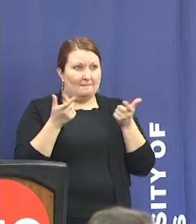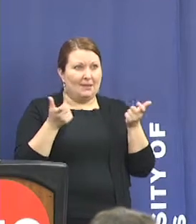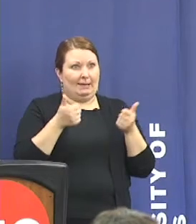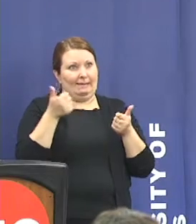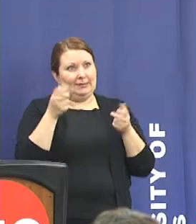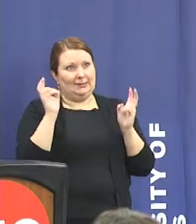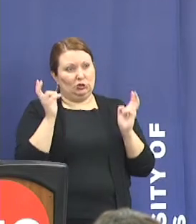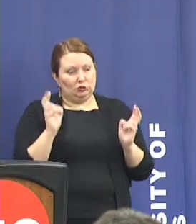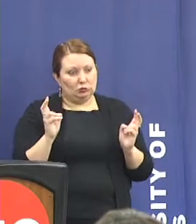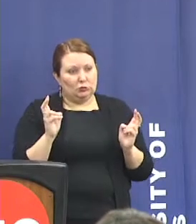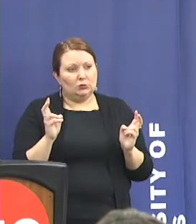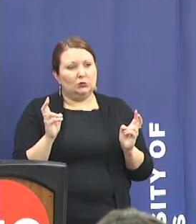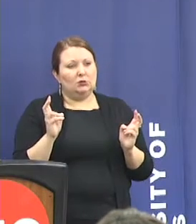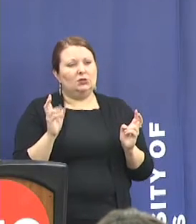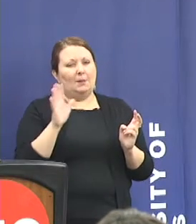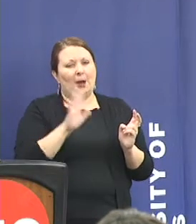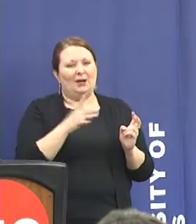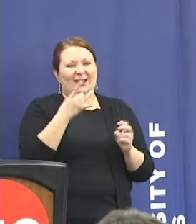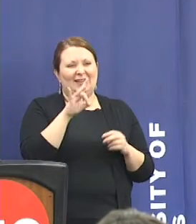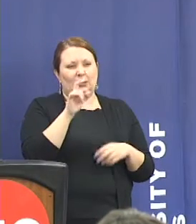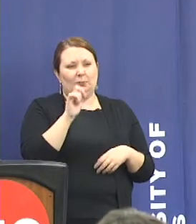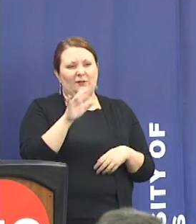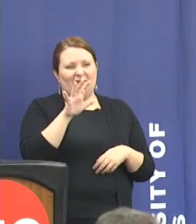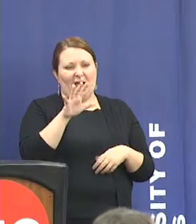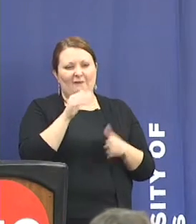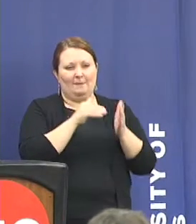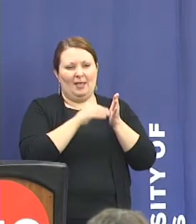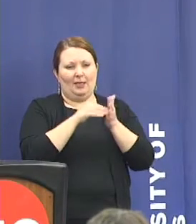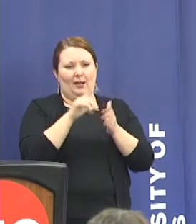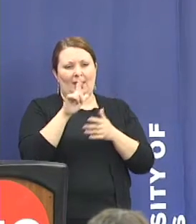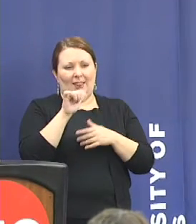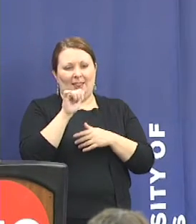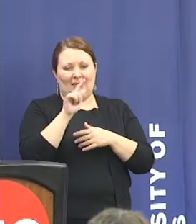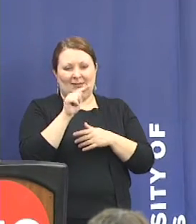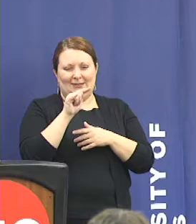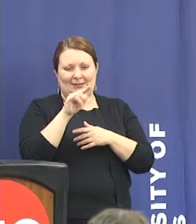issue that prompted this was the fact that about 18.5 million Latinos